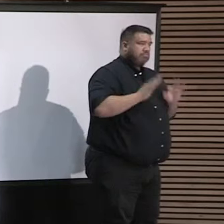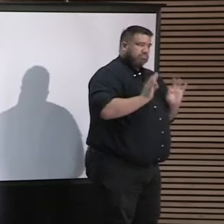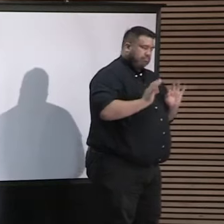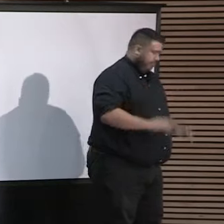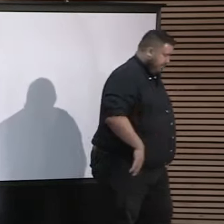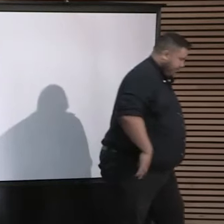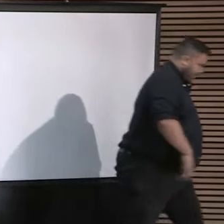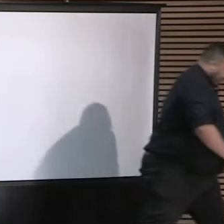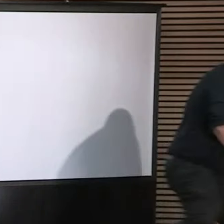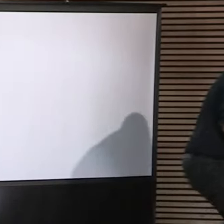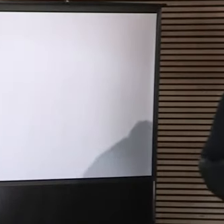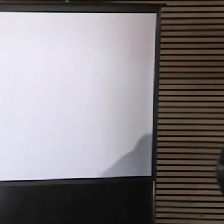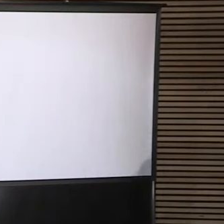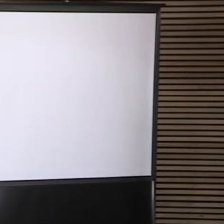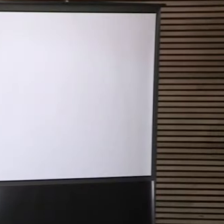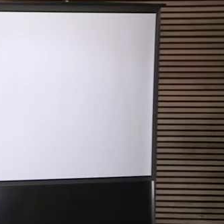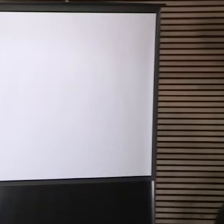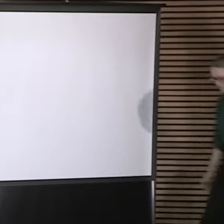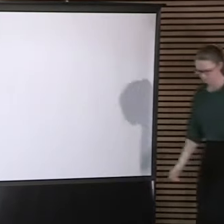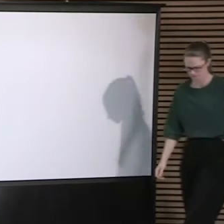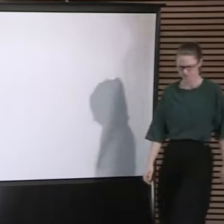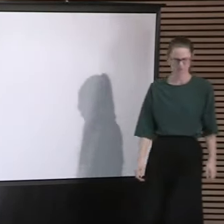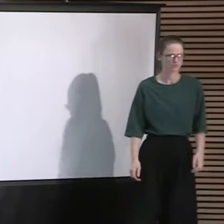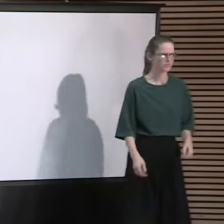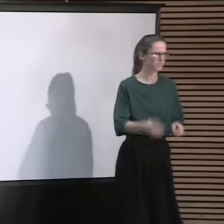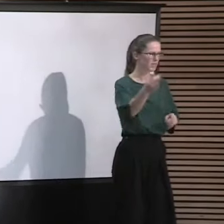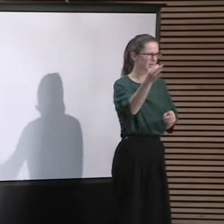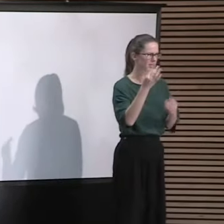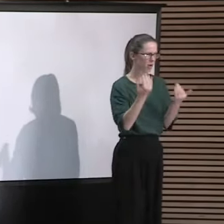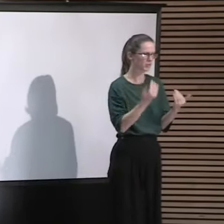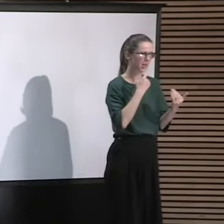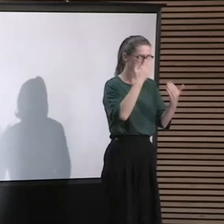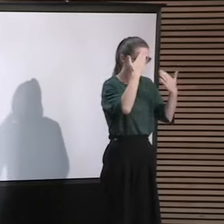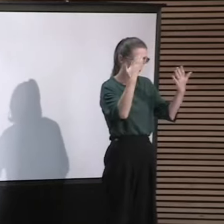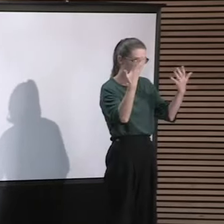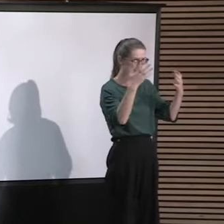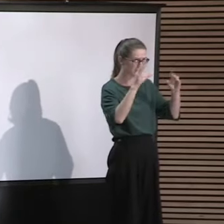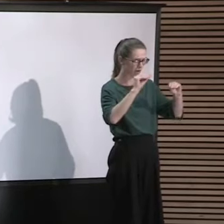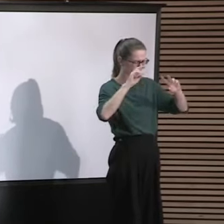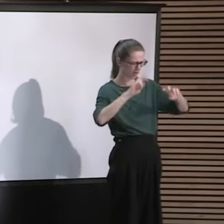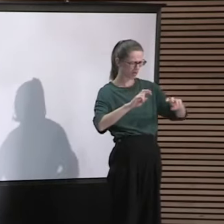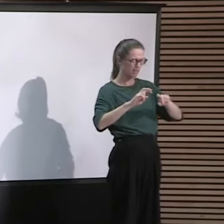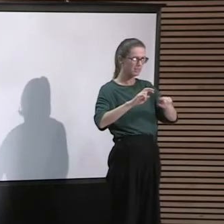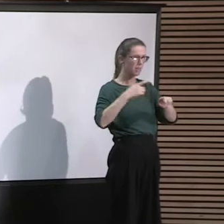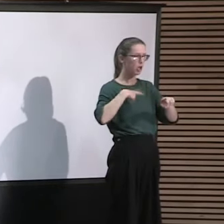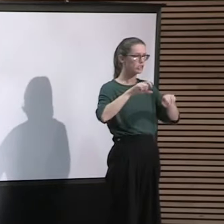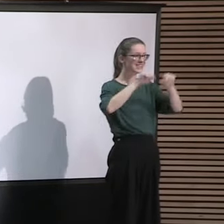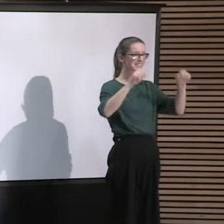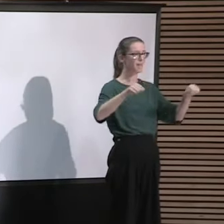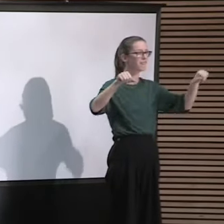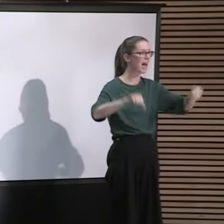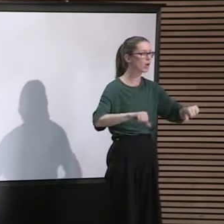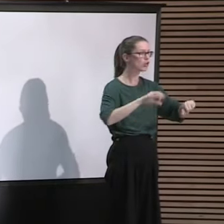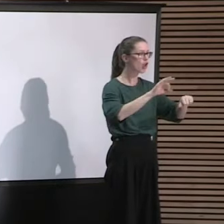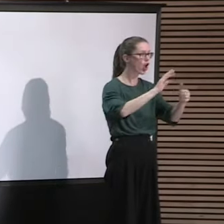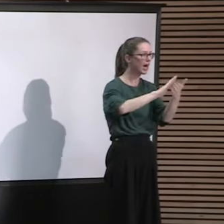it's a mystery, though, good enough? I mean, shouldn't we know where this comes from? Does it talk to a system failure, that things weren't cleaned